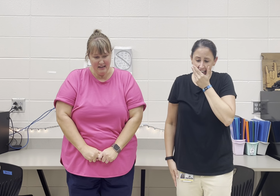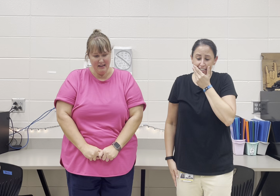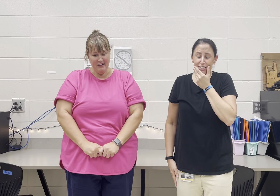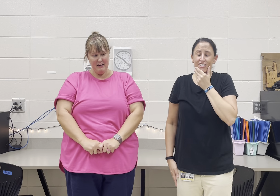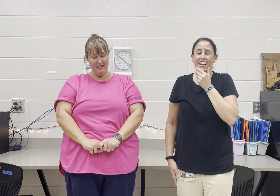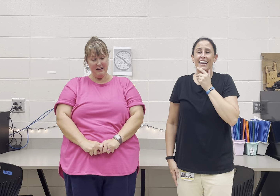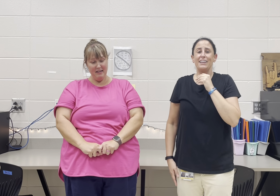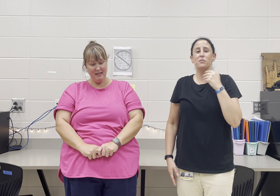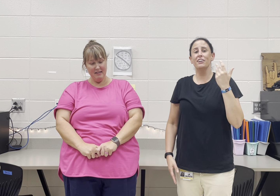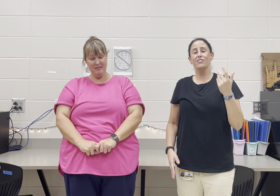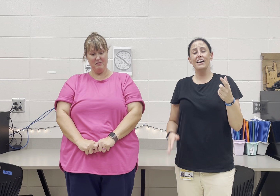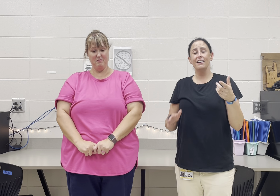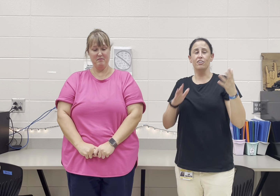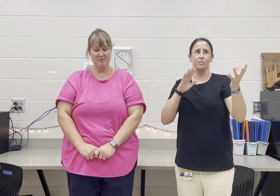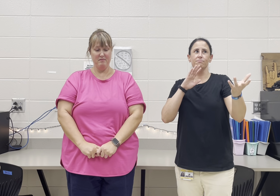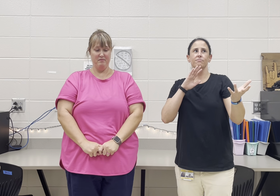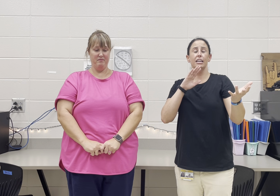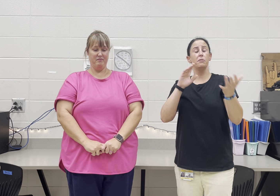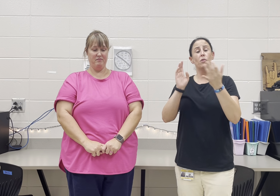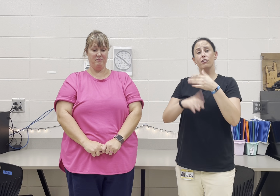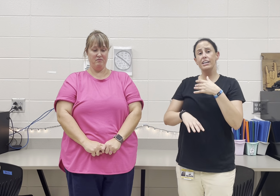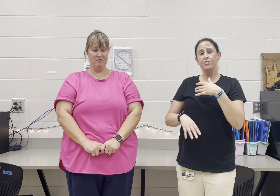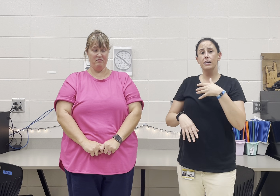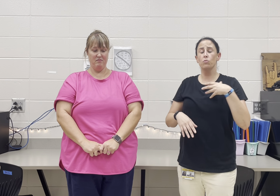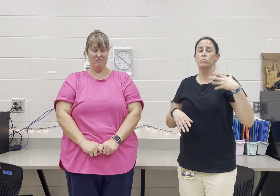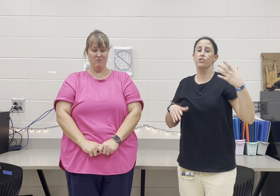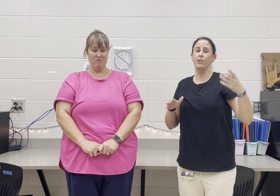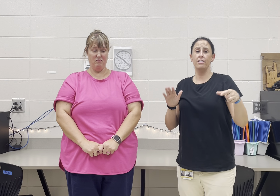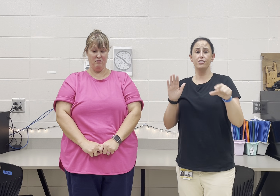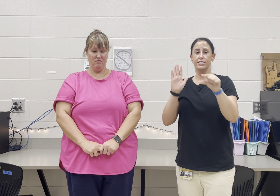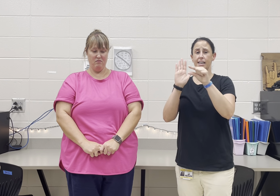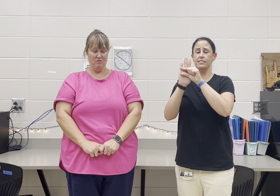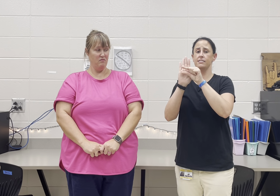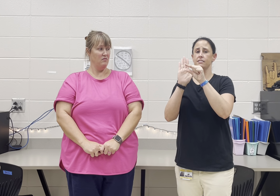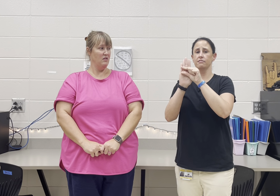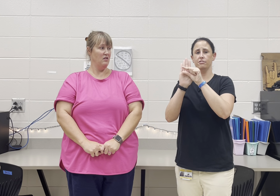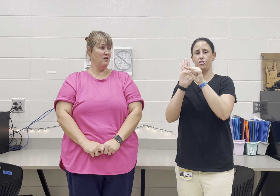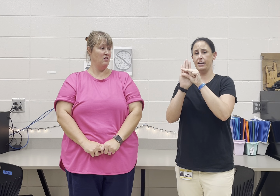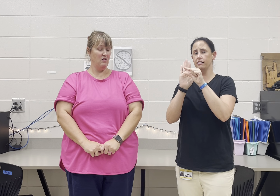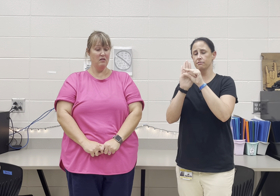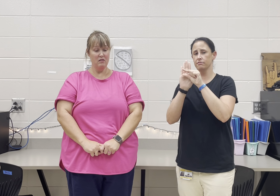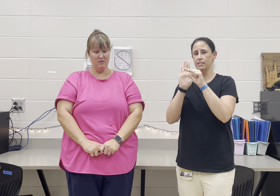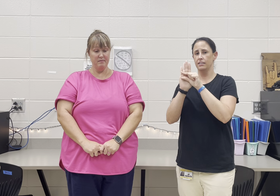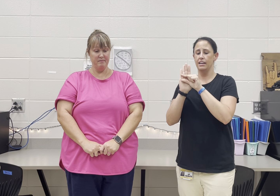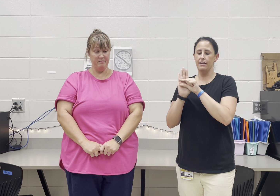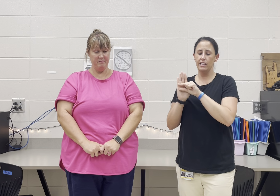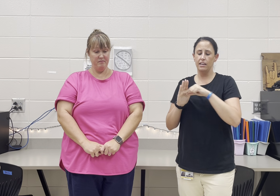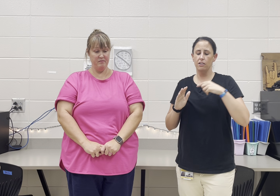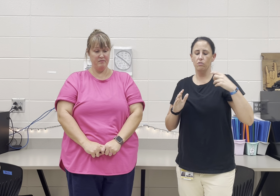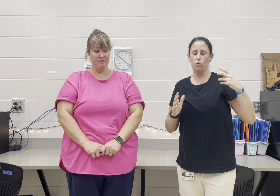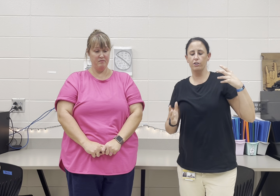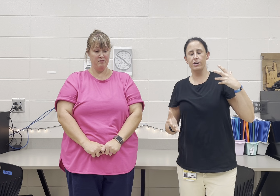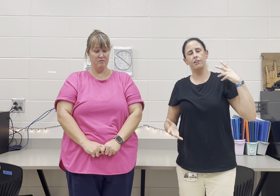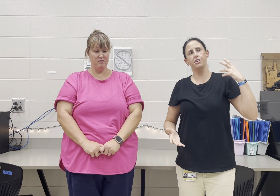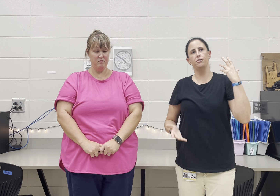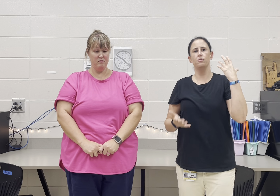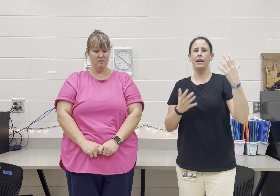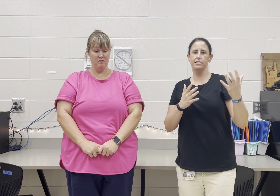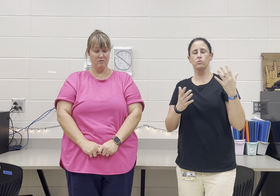Then grade, what grade, or it could be what grade you're in, what was your grade on your test, grade. Mhm. And then what grade are you, high